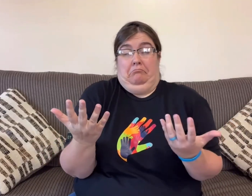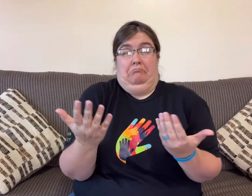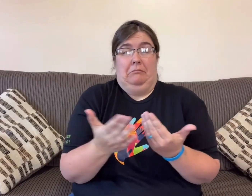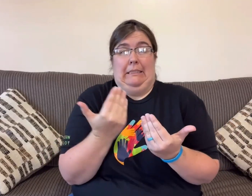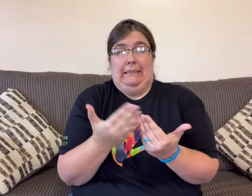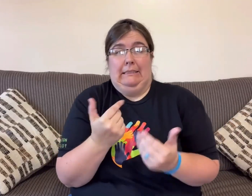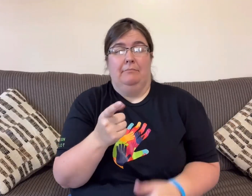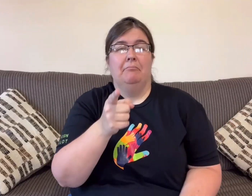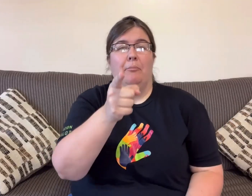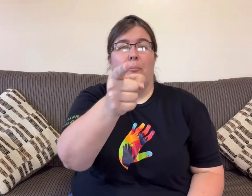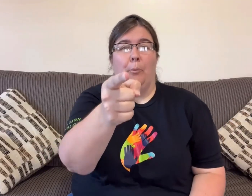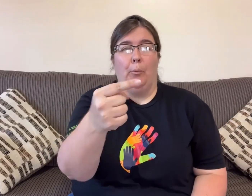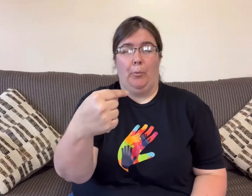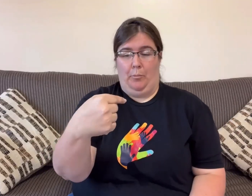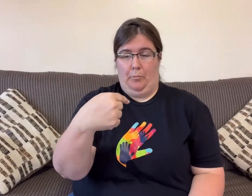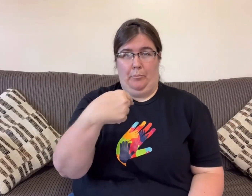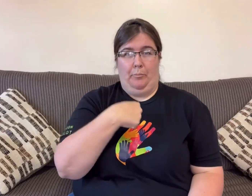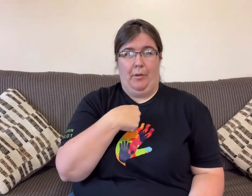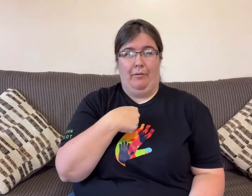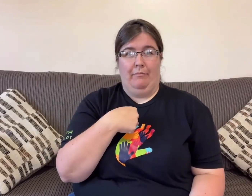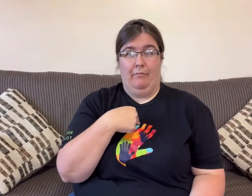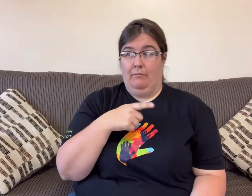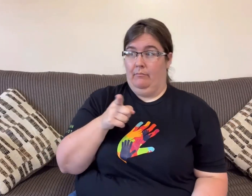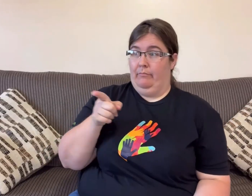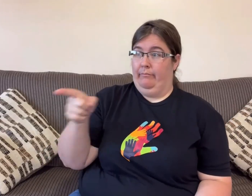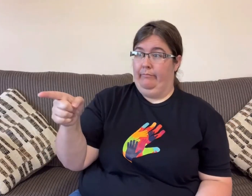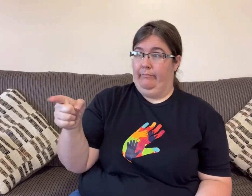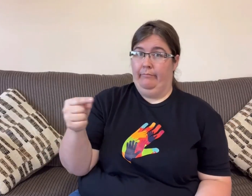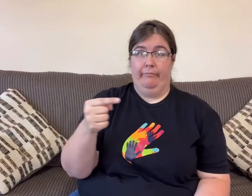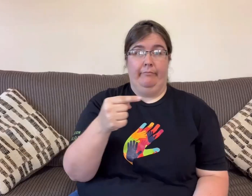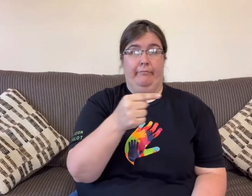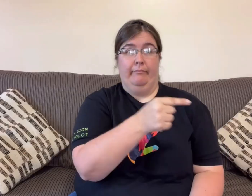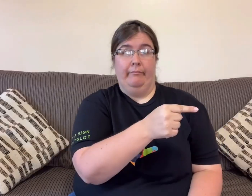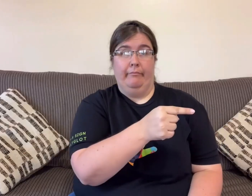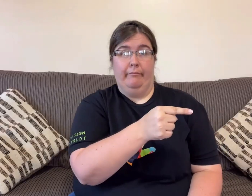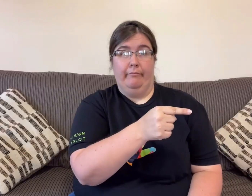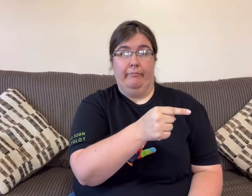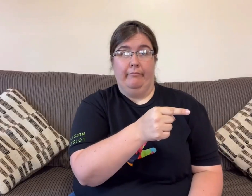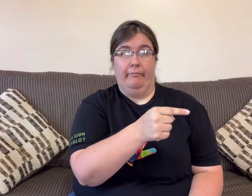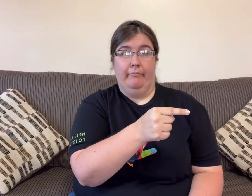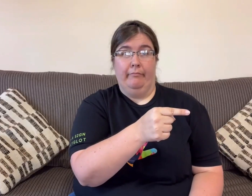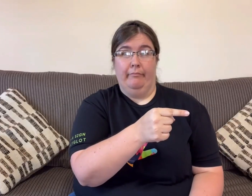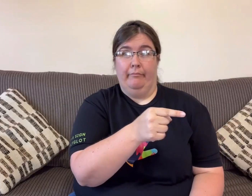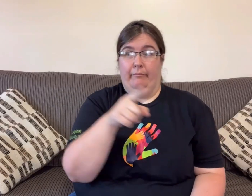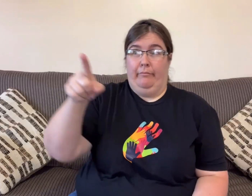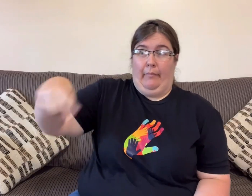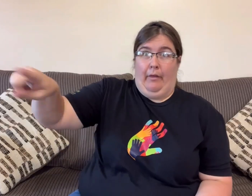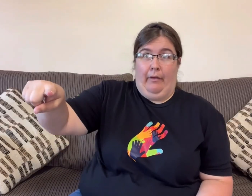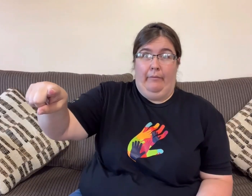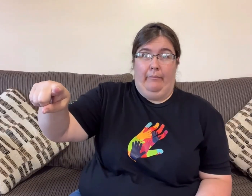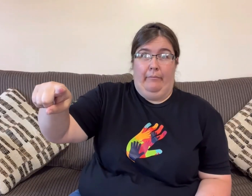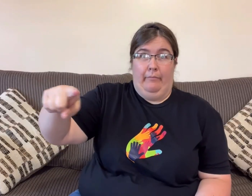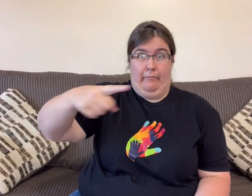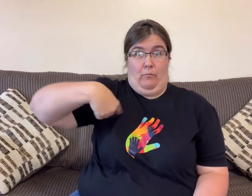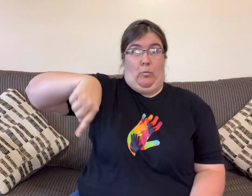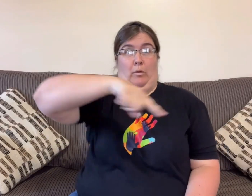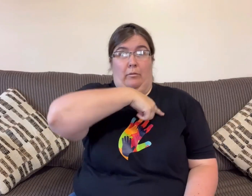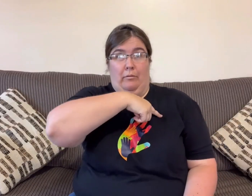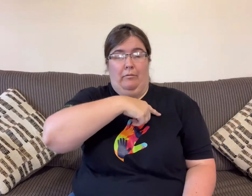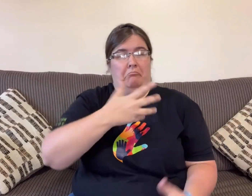For example, you, me, he, she, they, we.